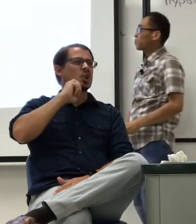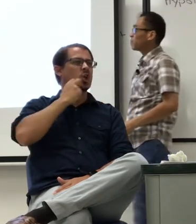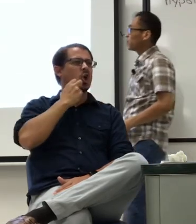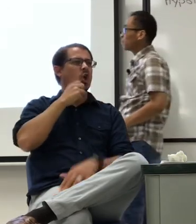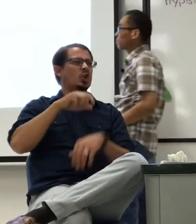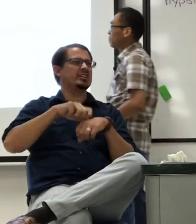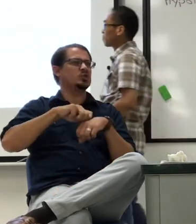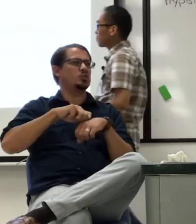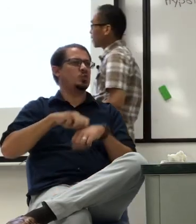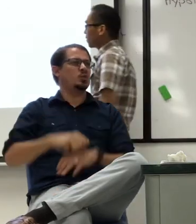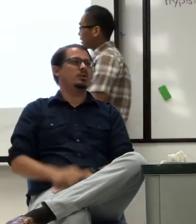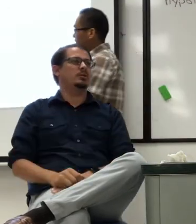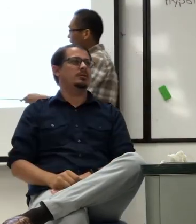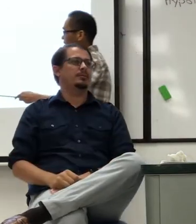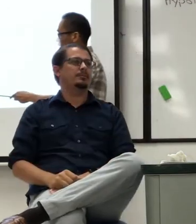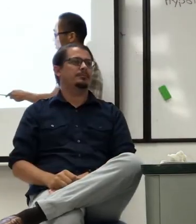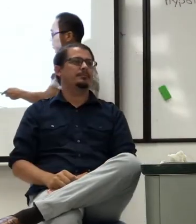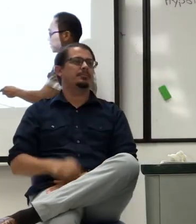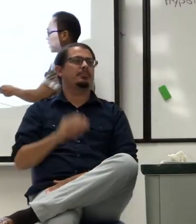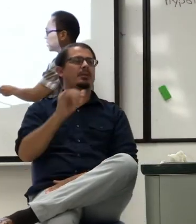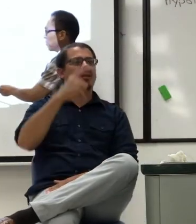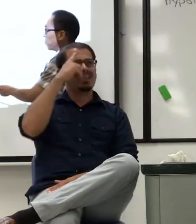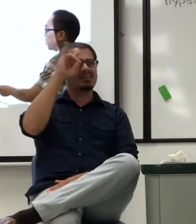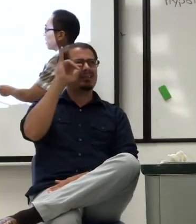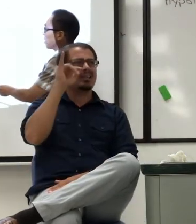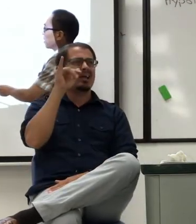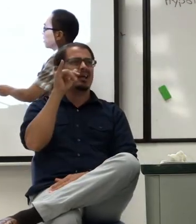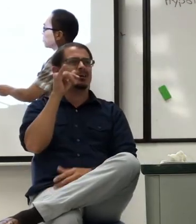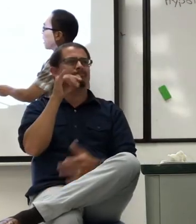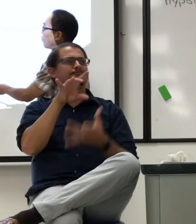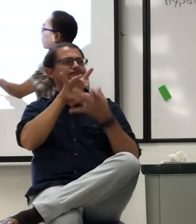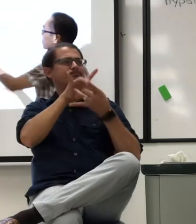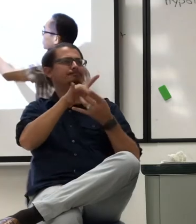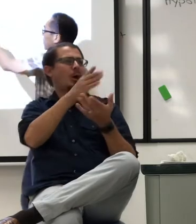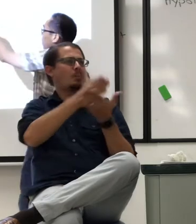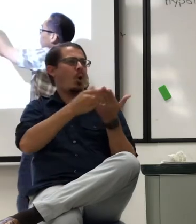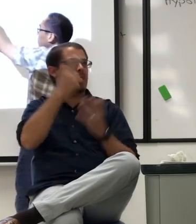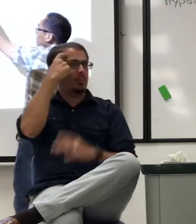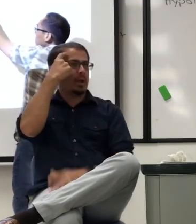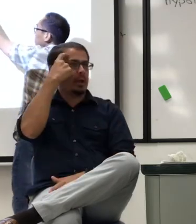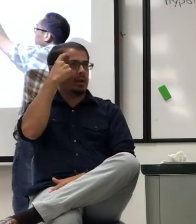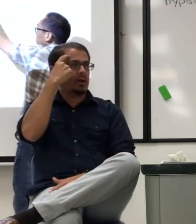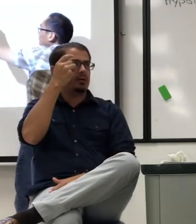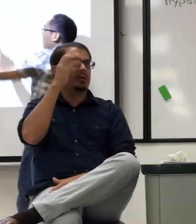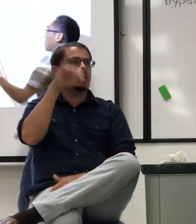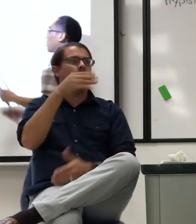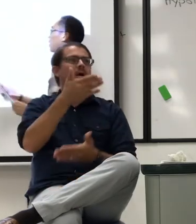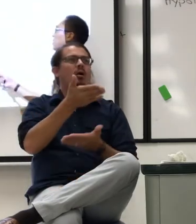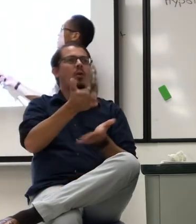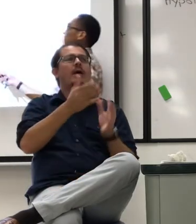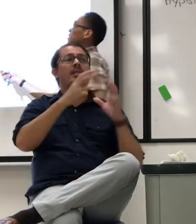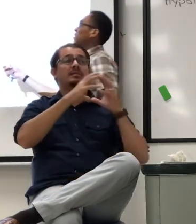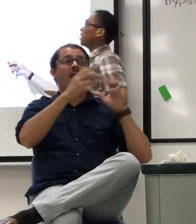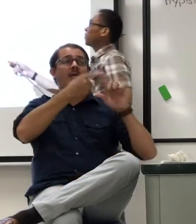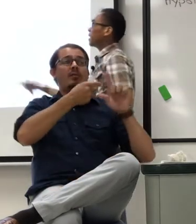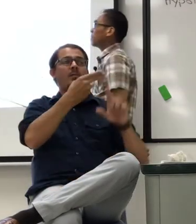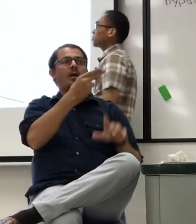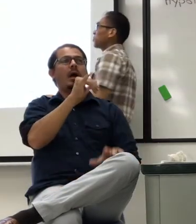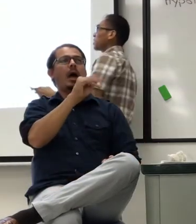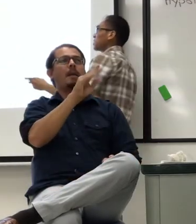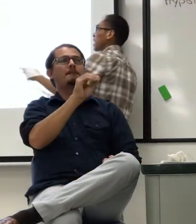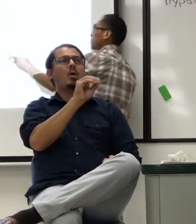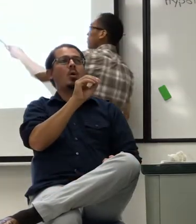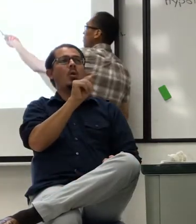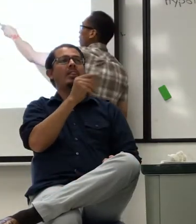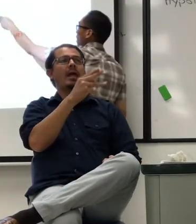tissue. Think of it as a little extension of the brain. So that way the cells from the hypothalamus, they're